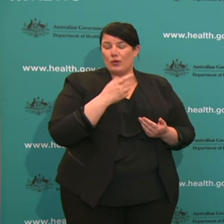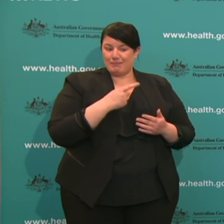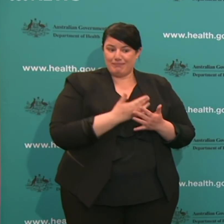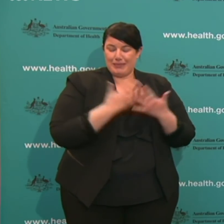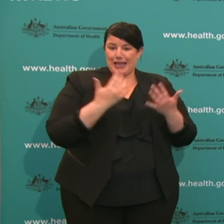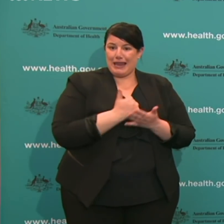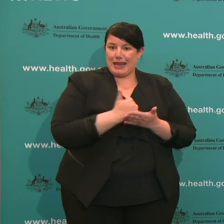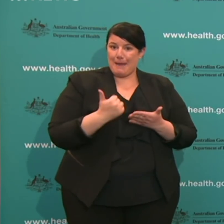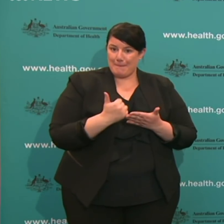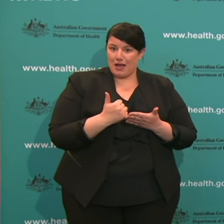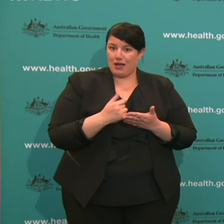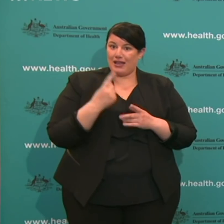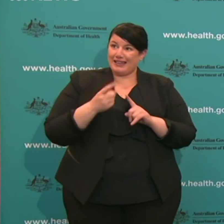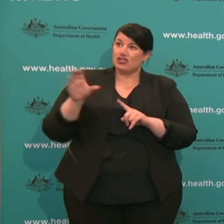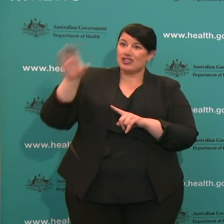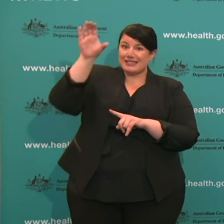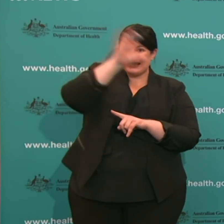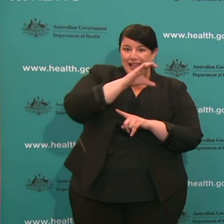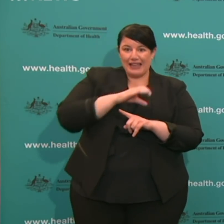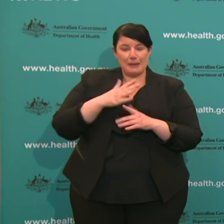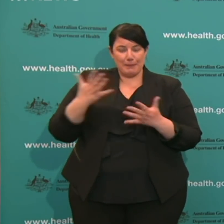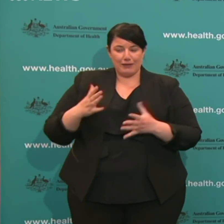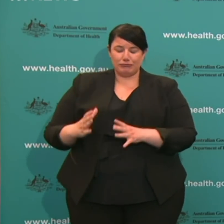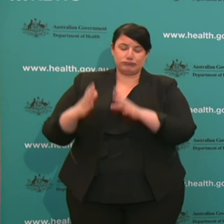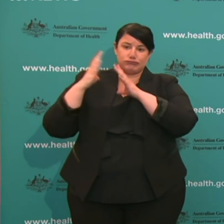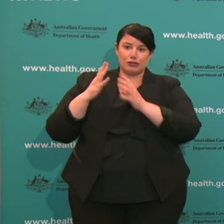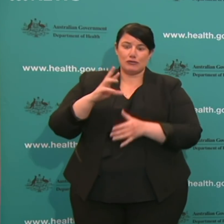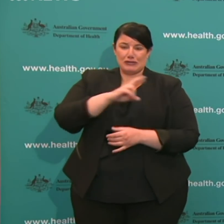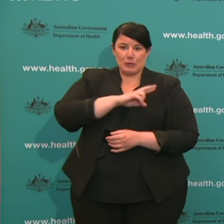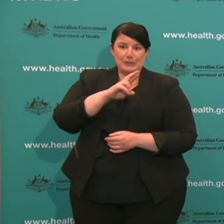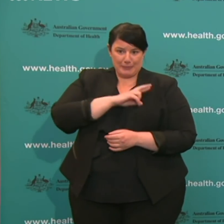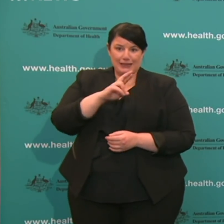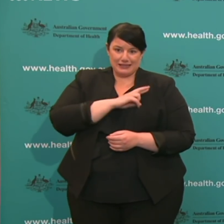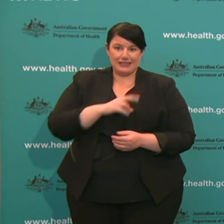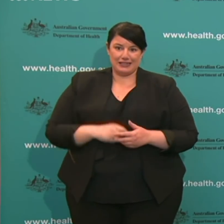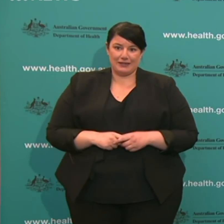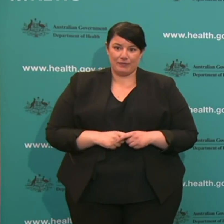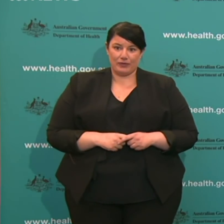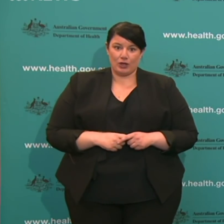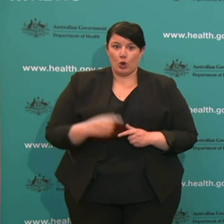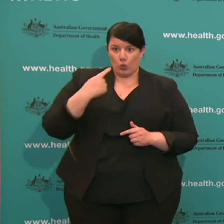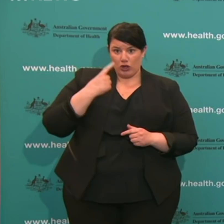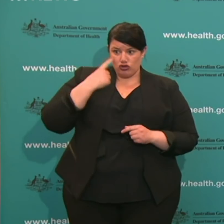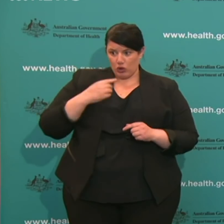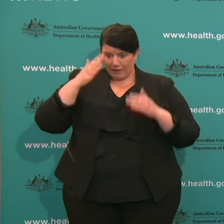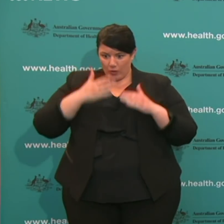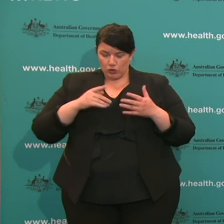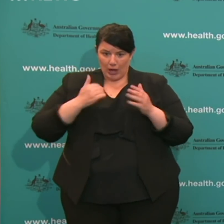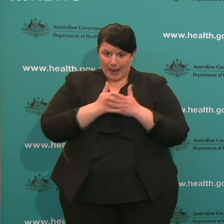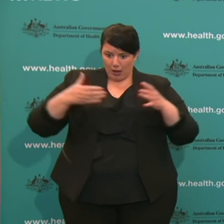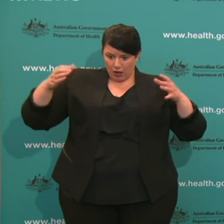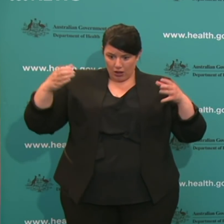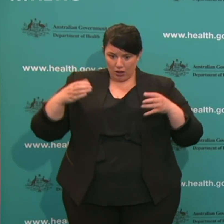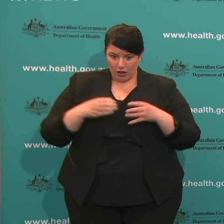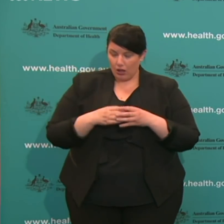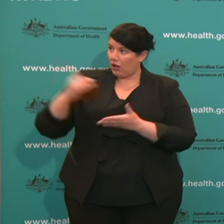on jurisdictions, on jurisdictional public health services, and at a time when we are focusing on containing this outbreak, it is right